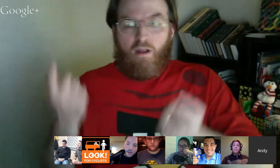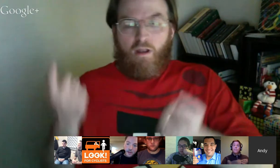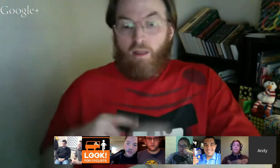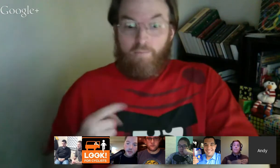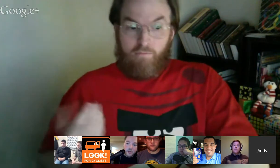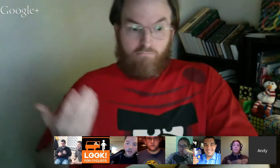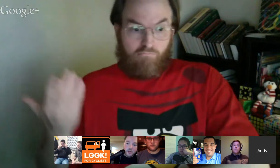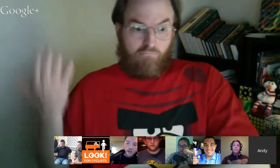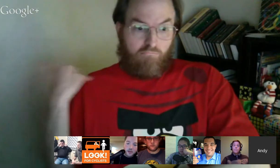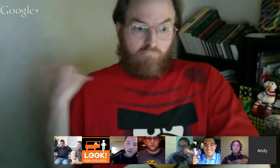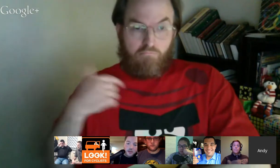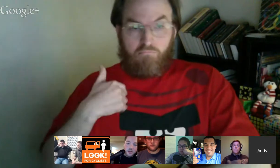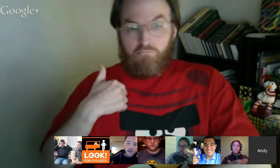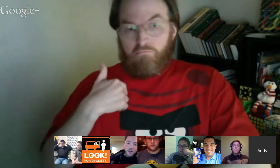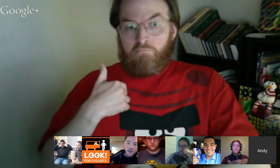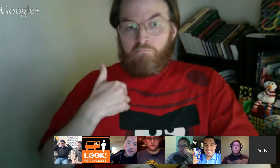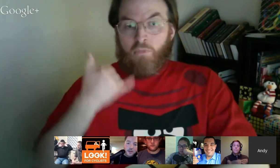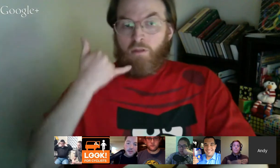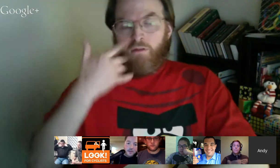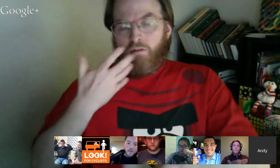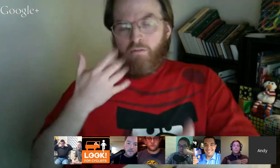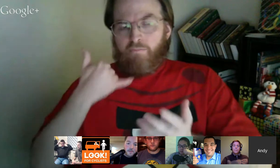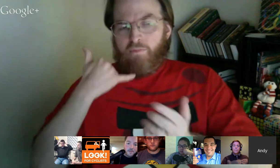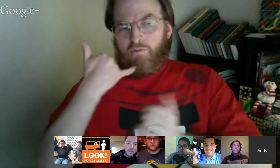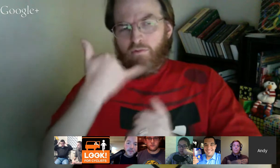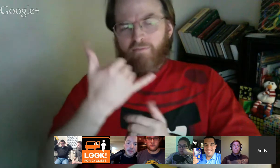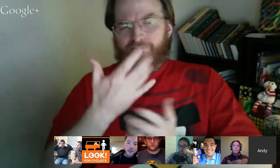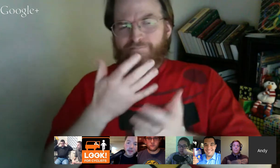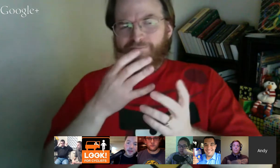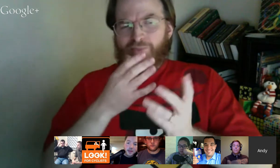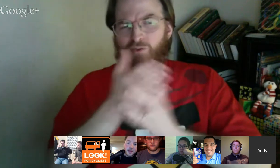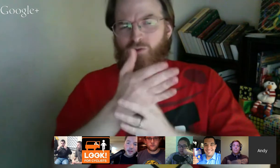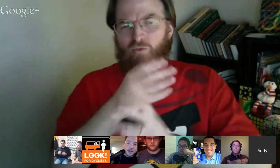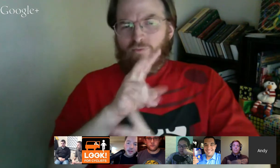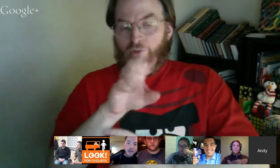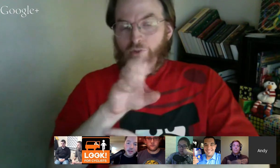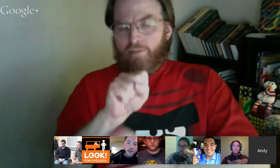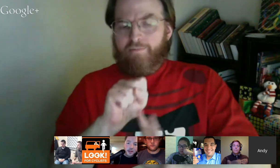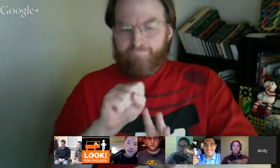I have two examples of that, really, that happened to me. It was a while back.